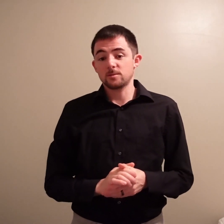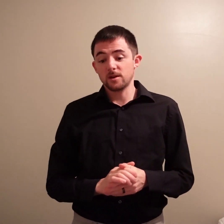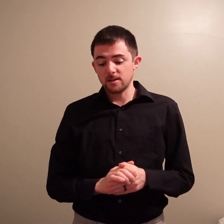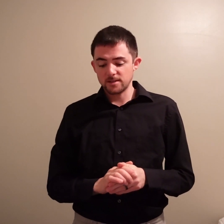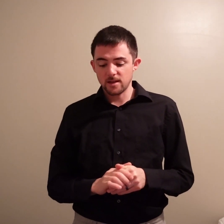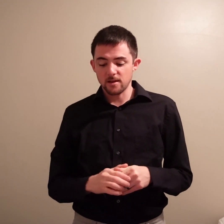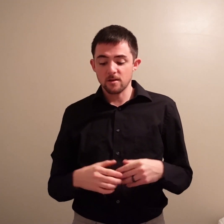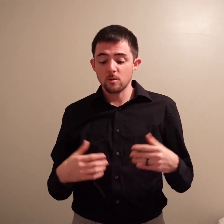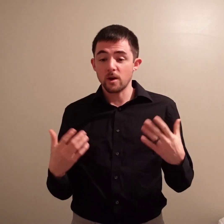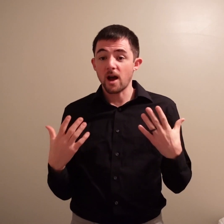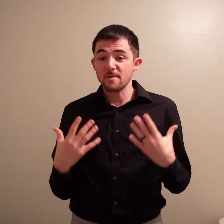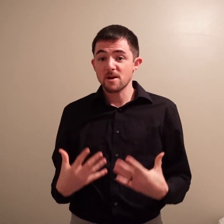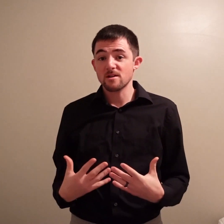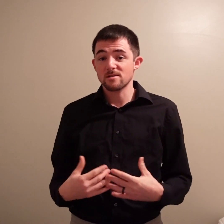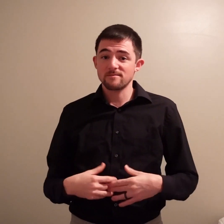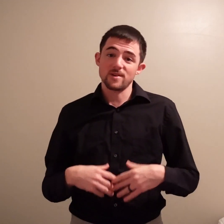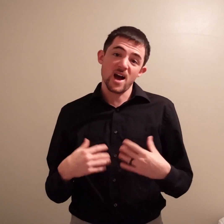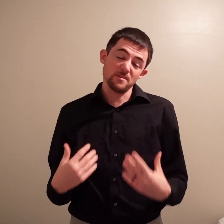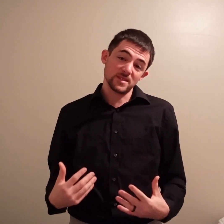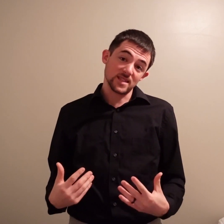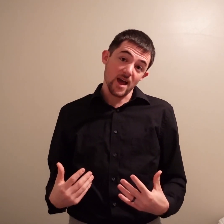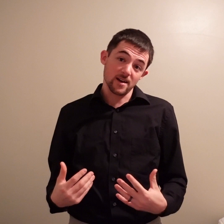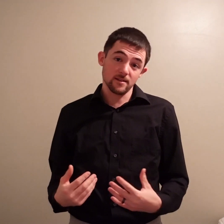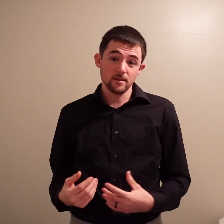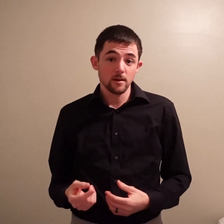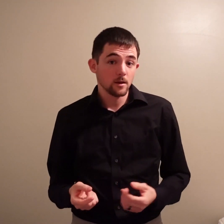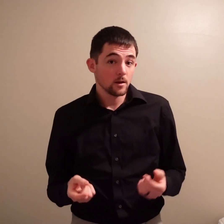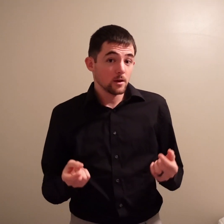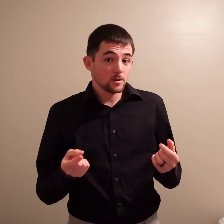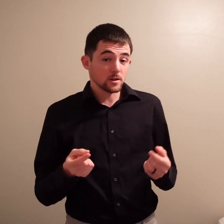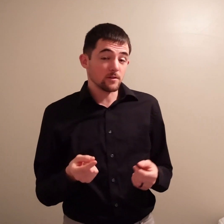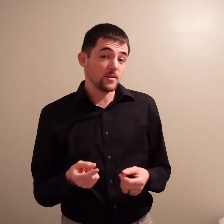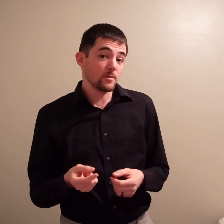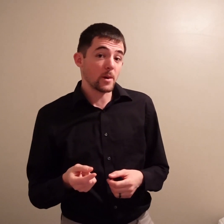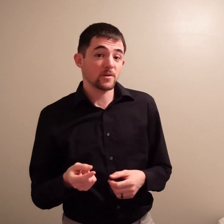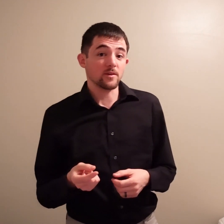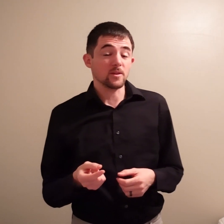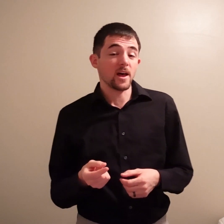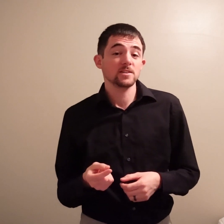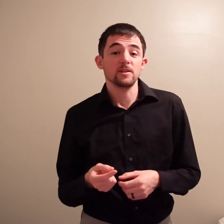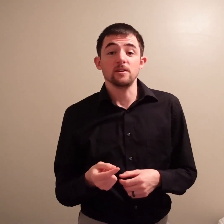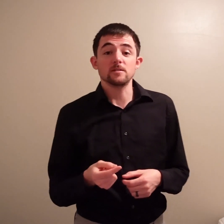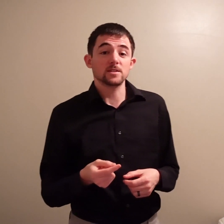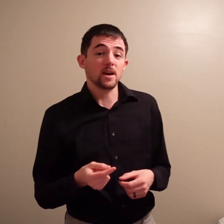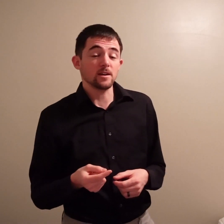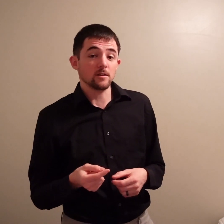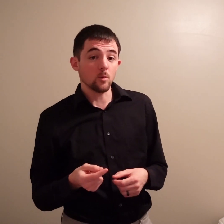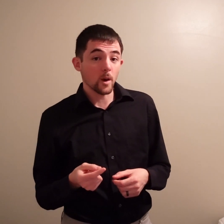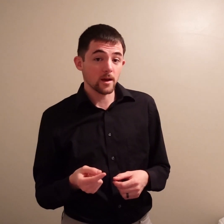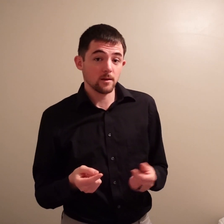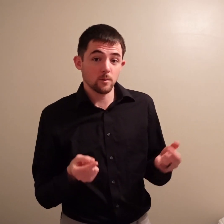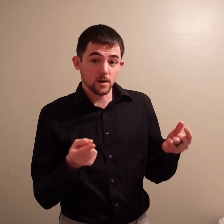going to say, when I'm hurt, I'm sad. So if you remember from the last video, to sign when, we're going